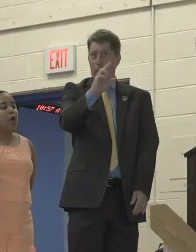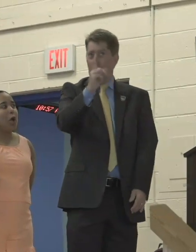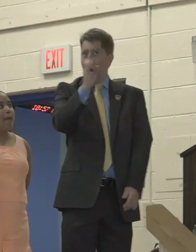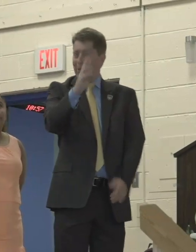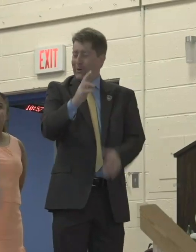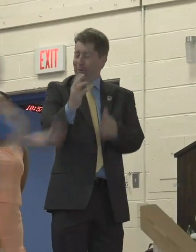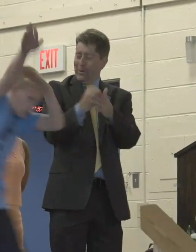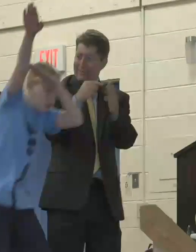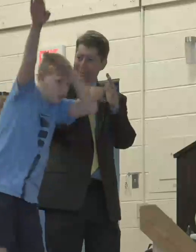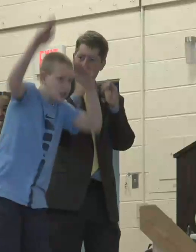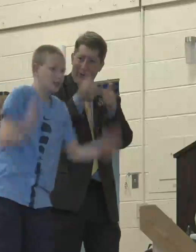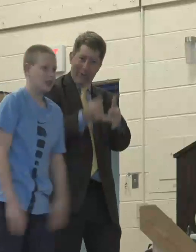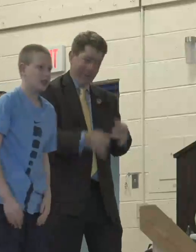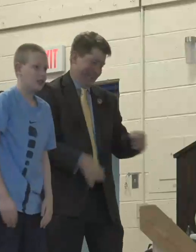it's Mr. Matthew Locker.